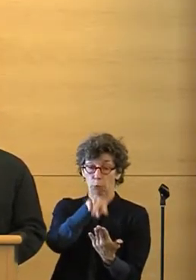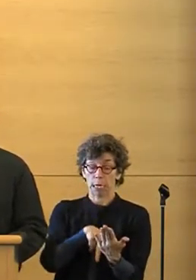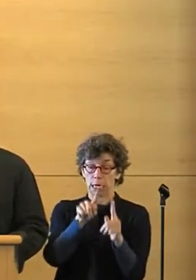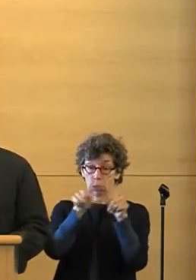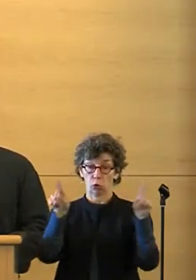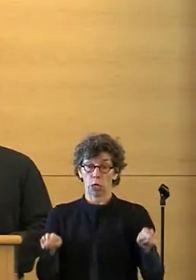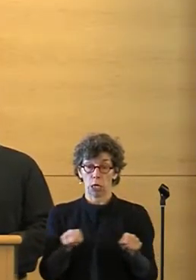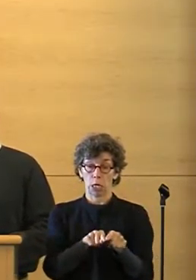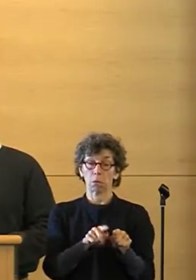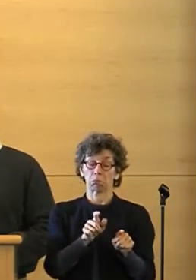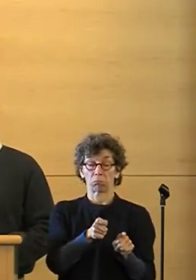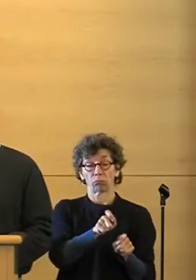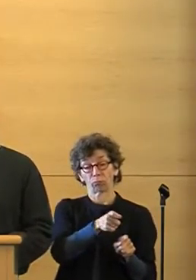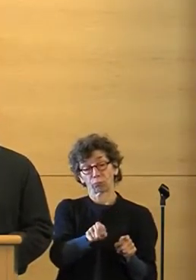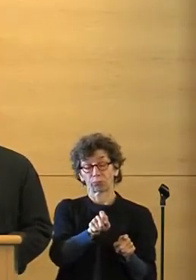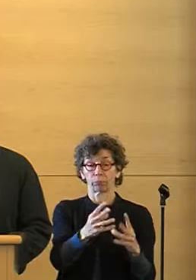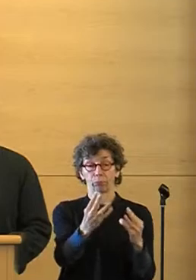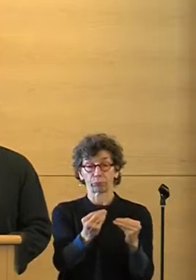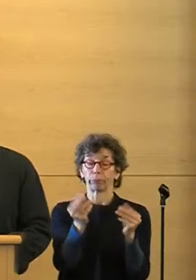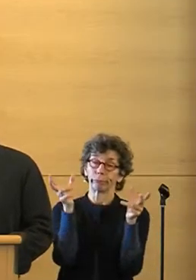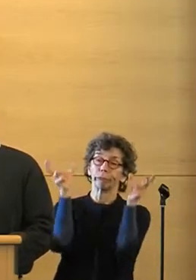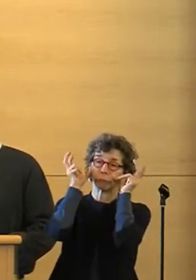do otherwise. So